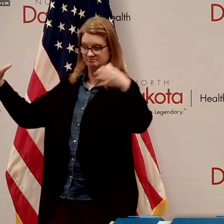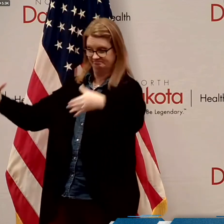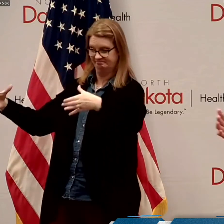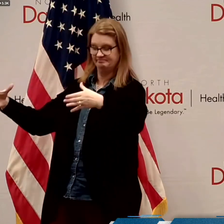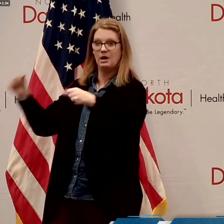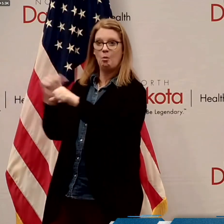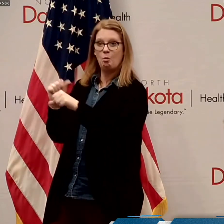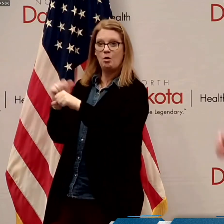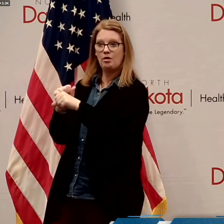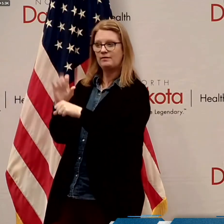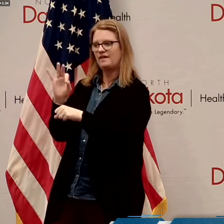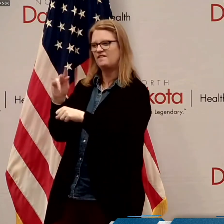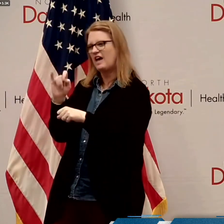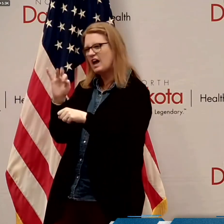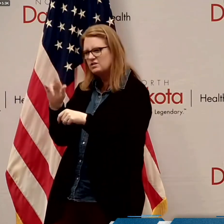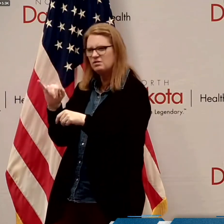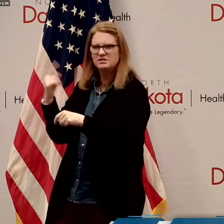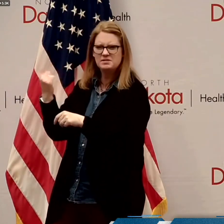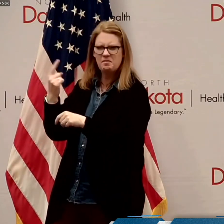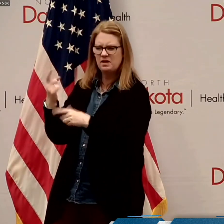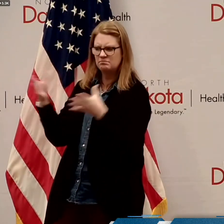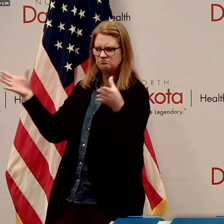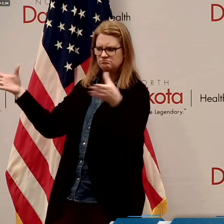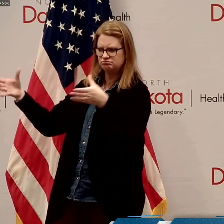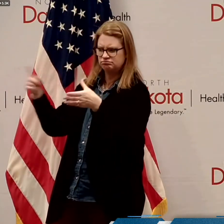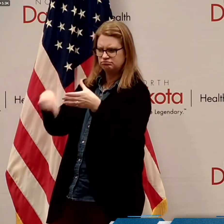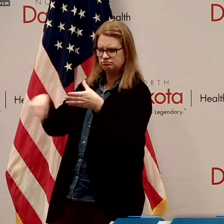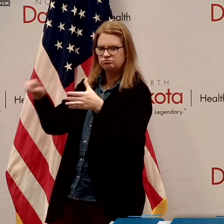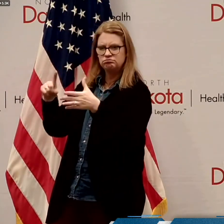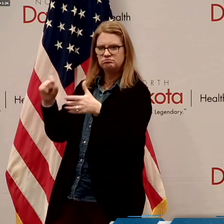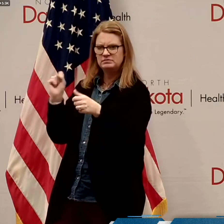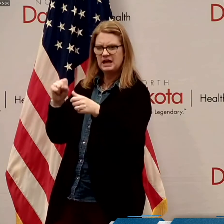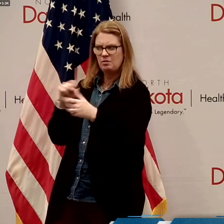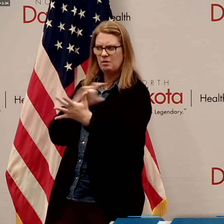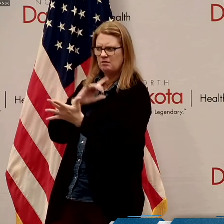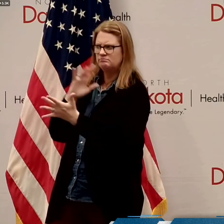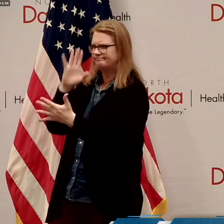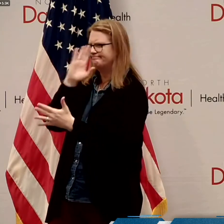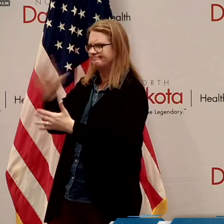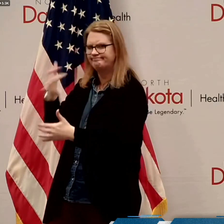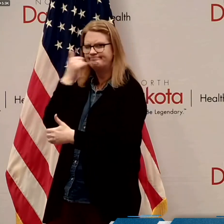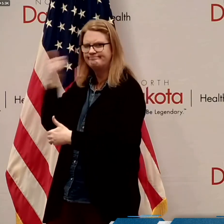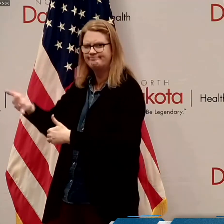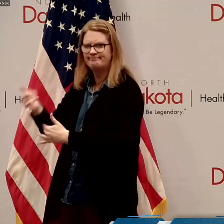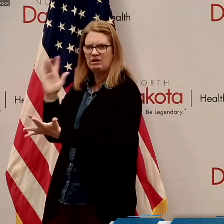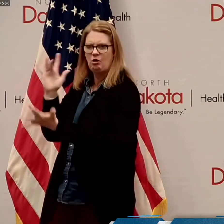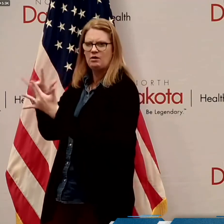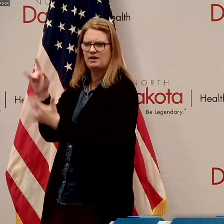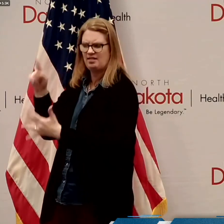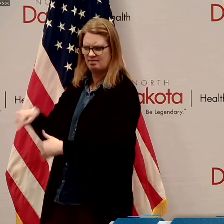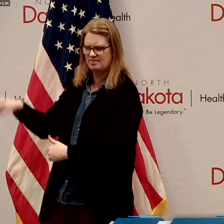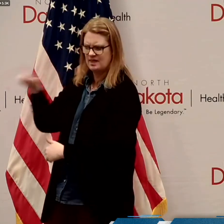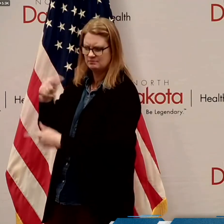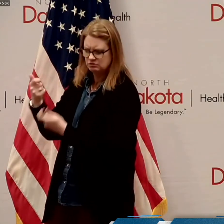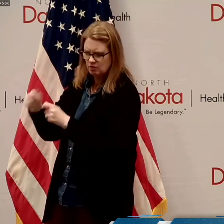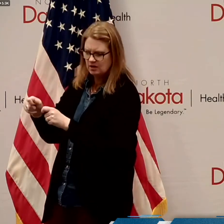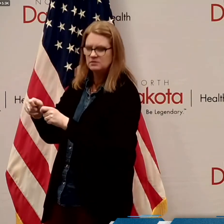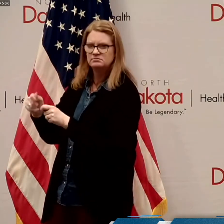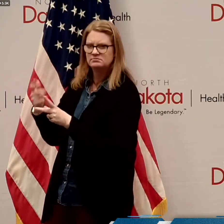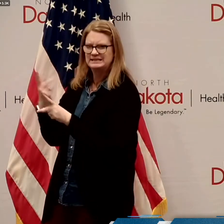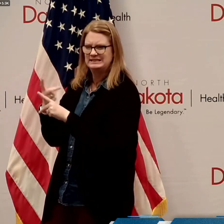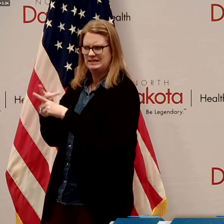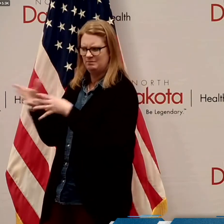environment, a factory, an assembly plant, we're absolutely positively in contact with those employers at that point in time to try to make sure that